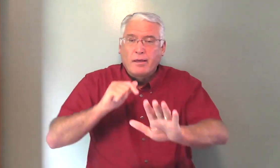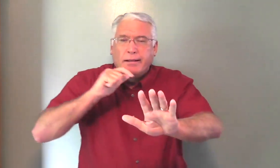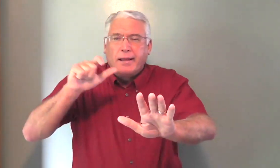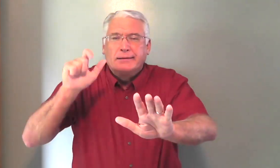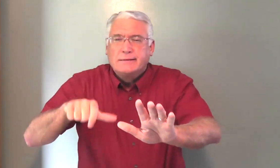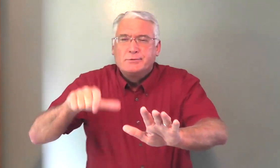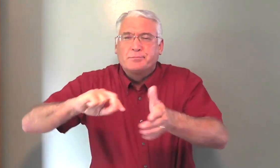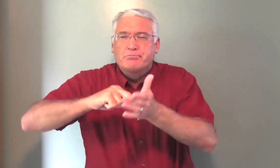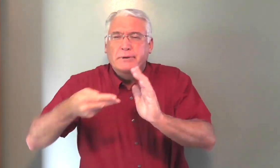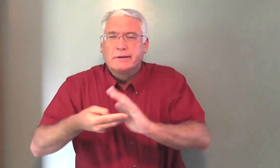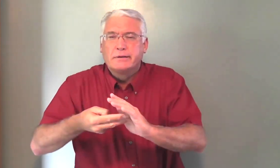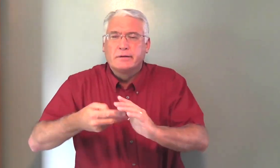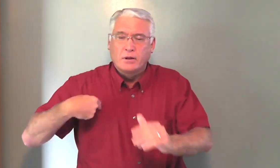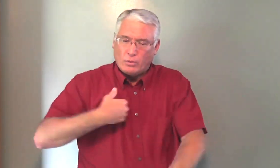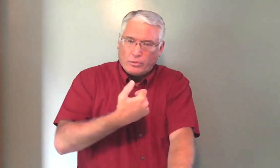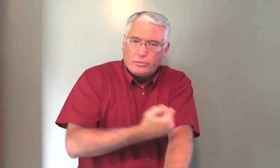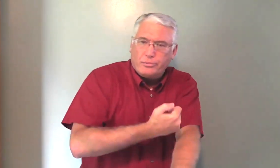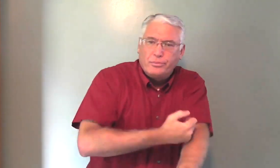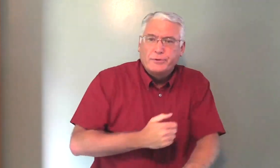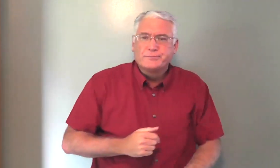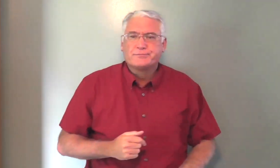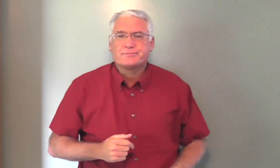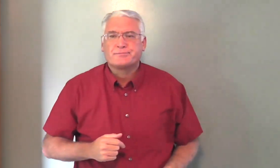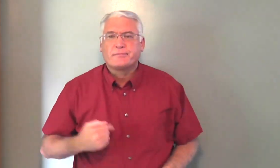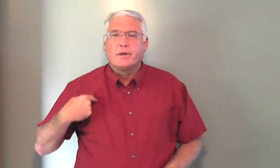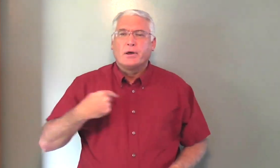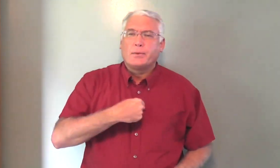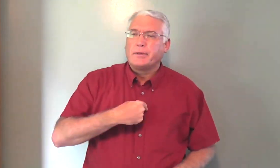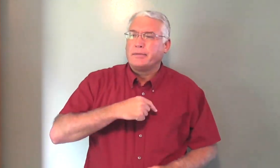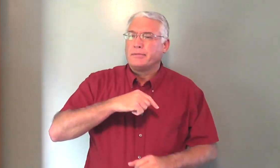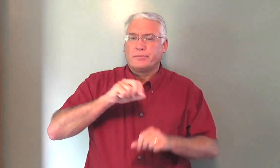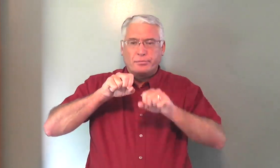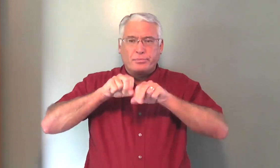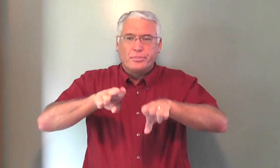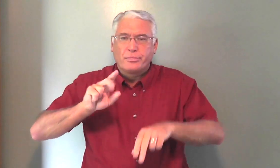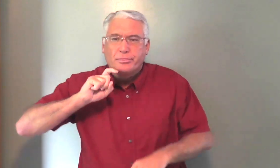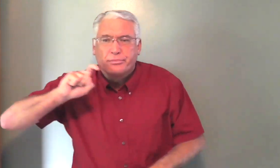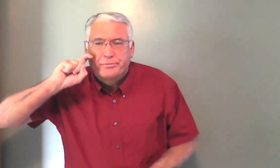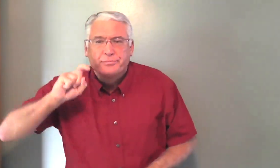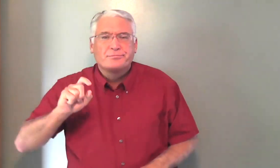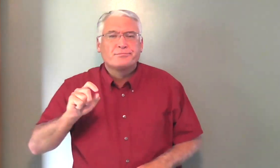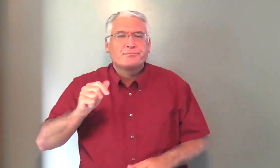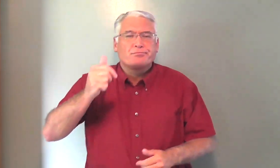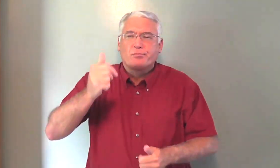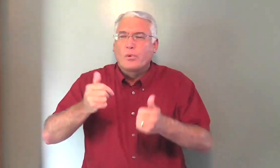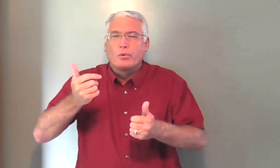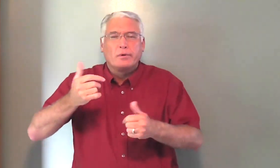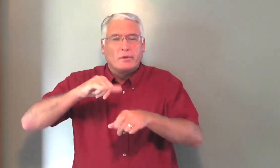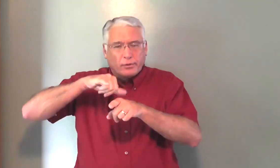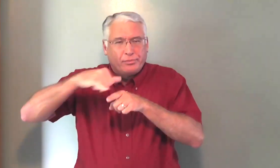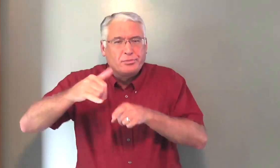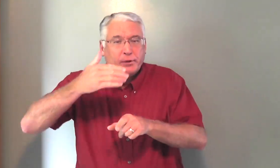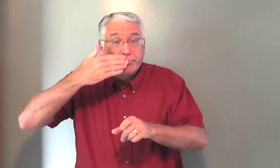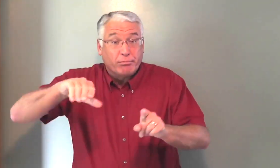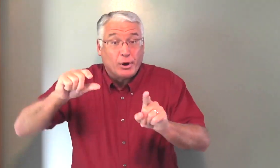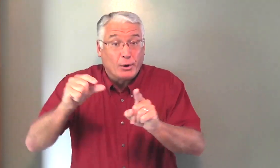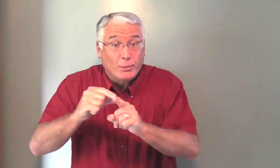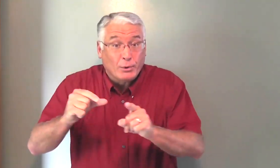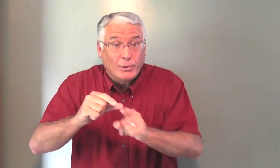You know, I'm not saying that it needs to mean that you're a drug addict, or that we're, you know, into sexual immorality, or